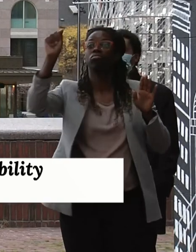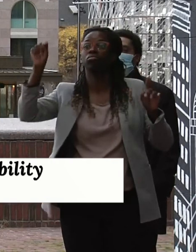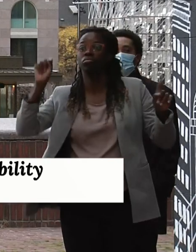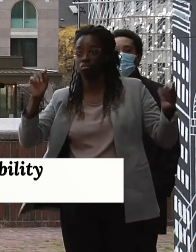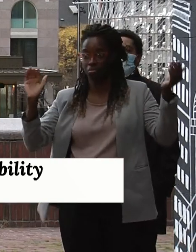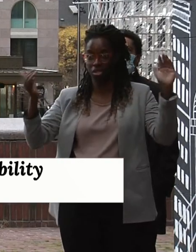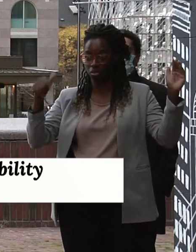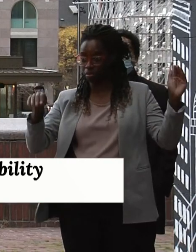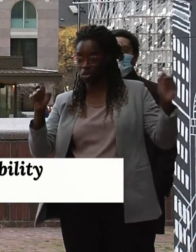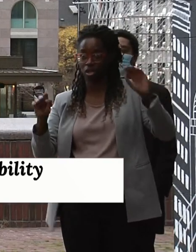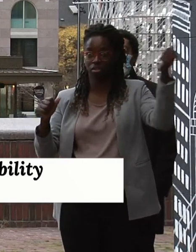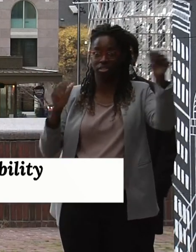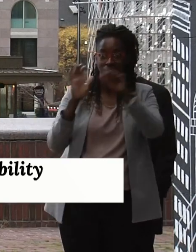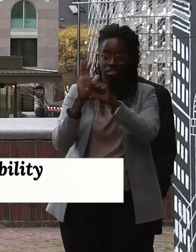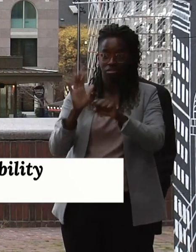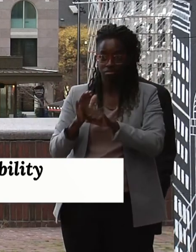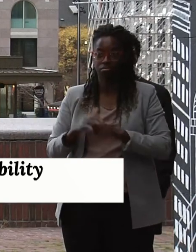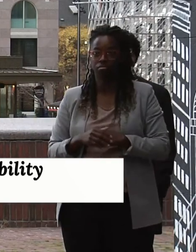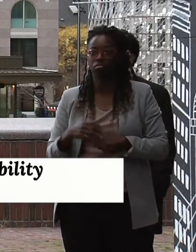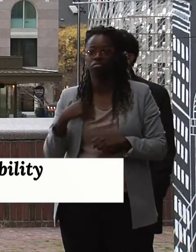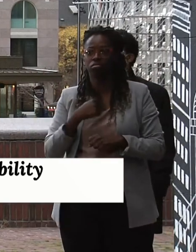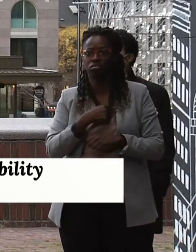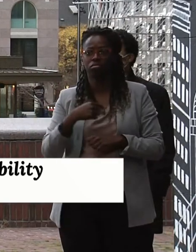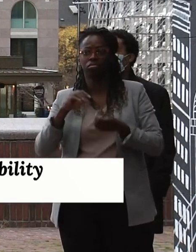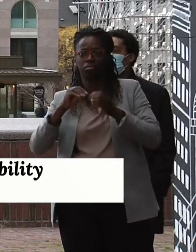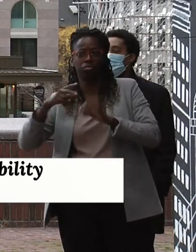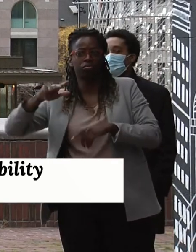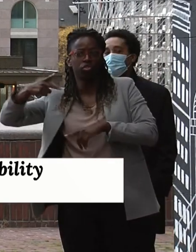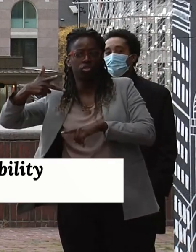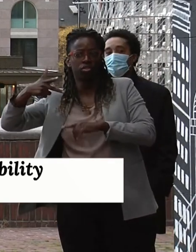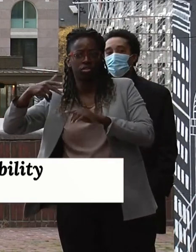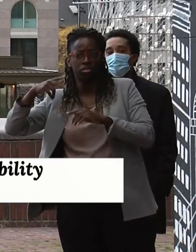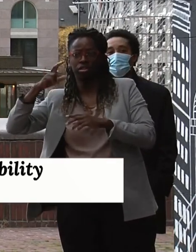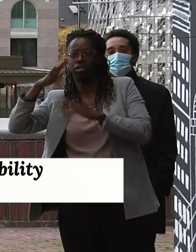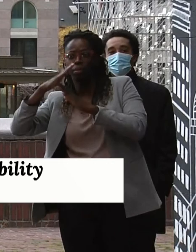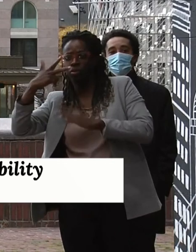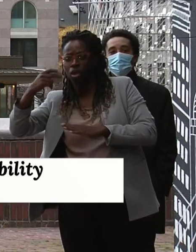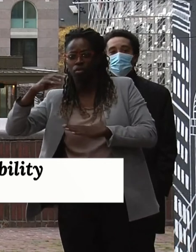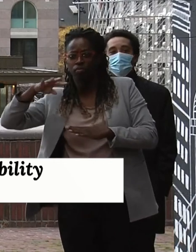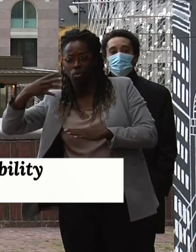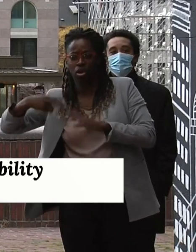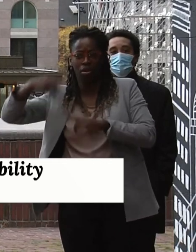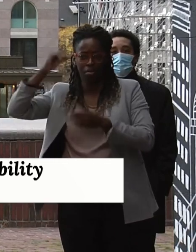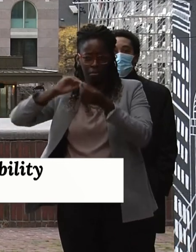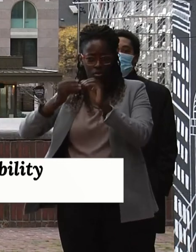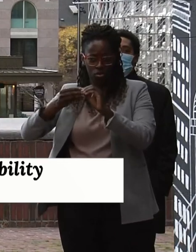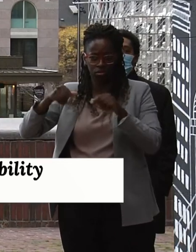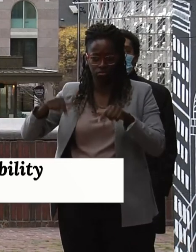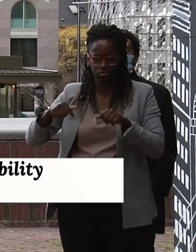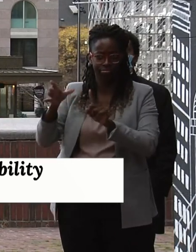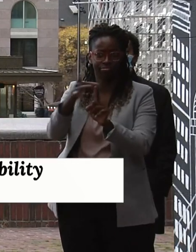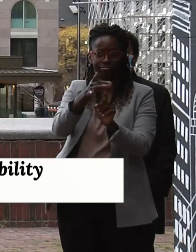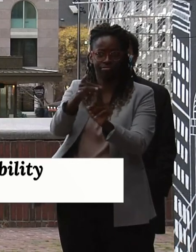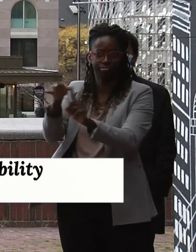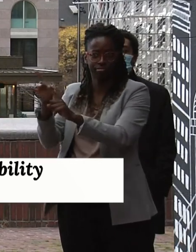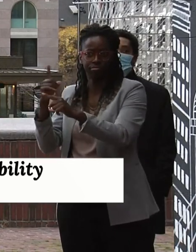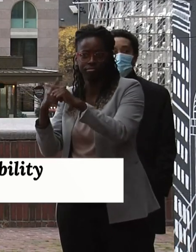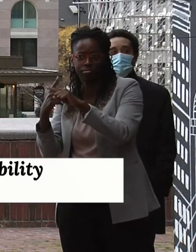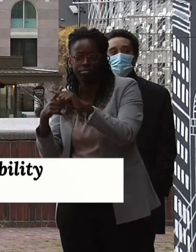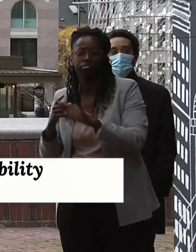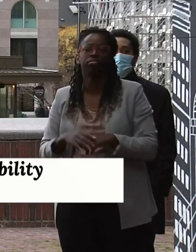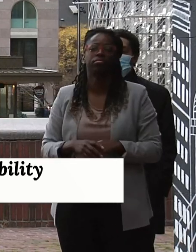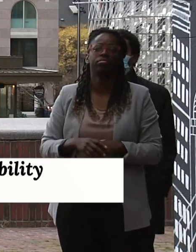consistently for a long period of time, where we had the highest rate of COVID cases and the highest rate of deaths. June, July came, and we went to the middle